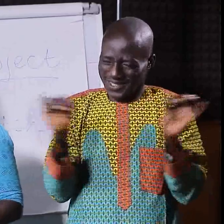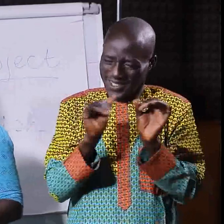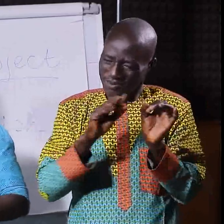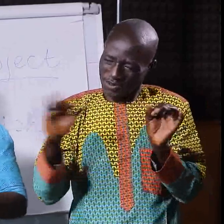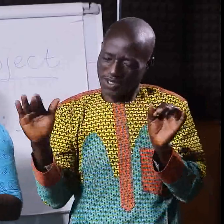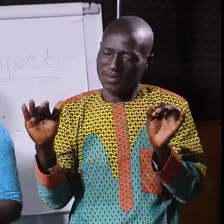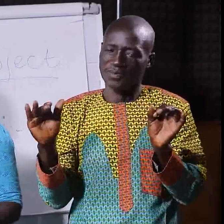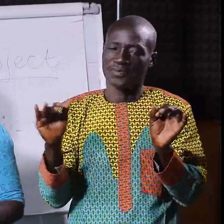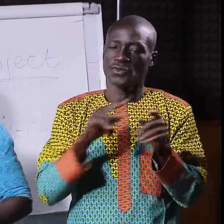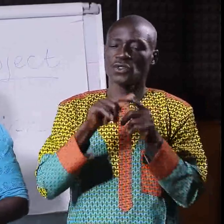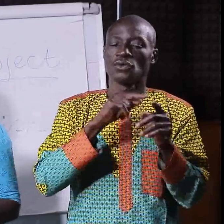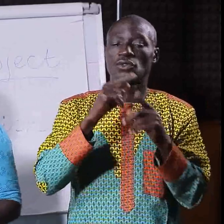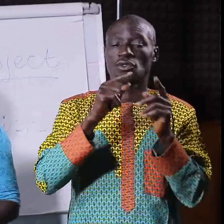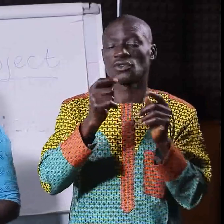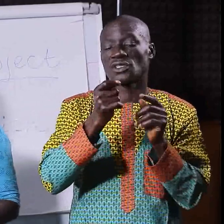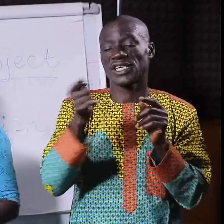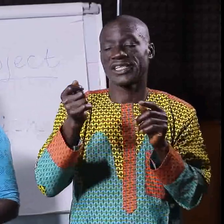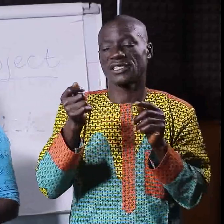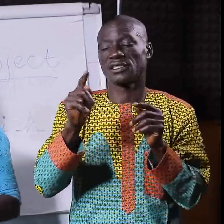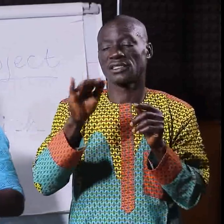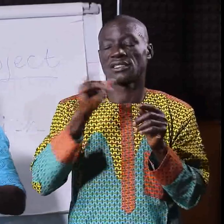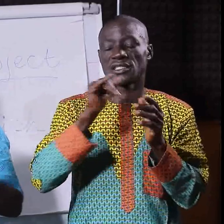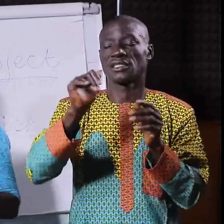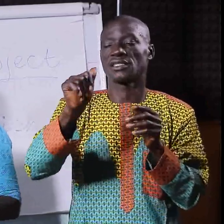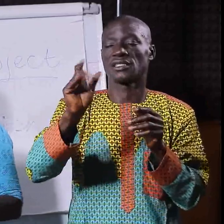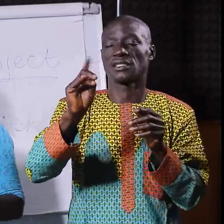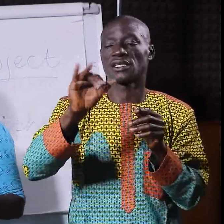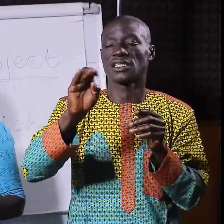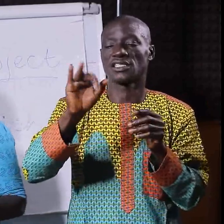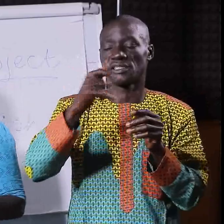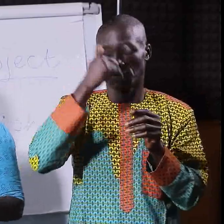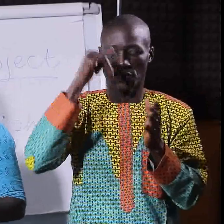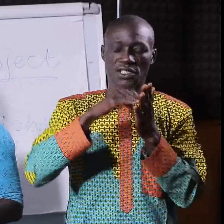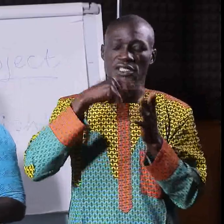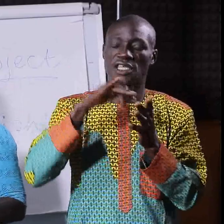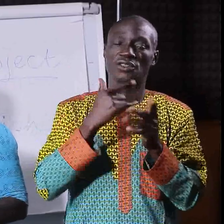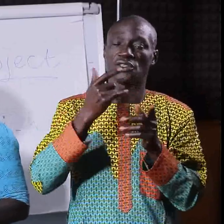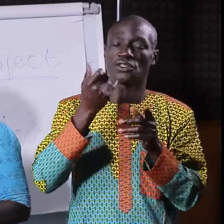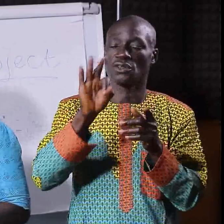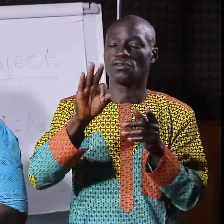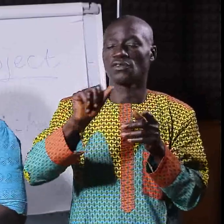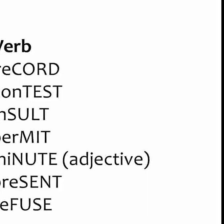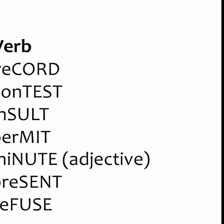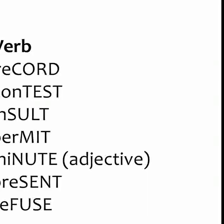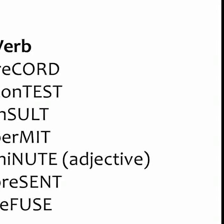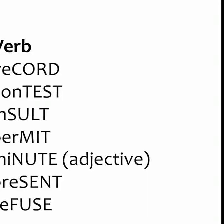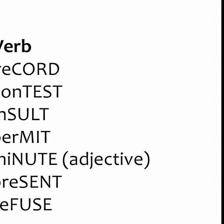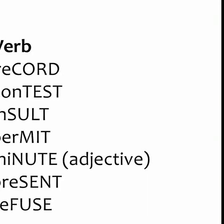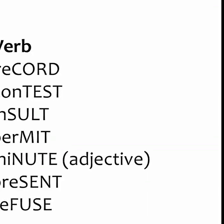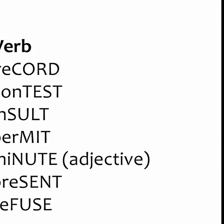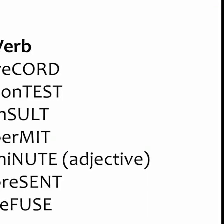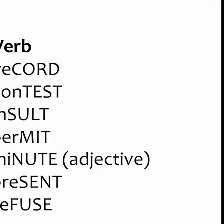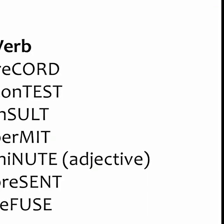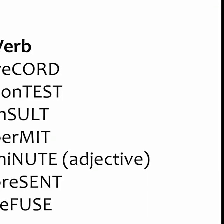when we describe something as tiny, it is an adjective because it is telling us of size, adjective of size. So we